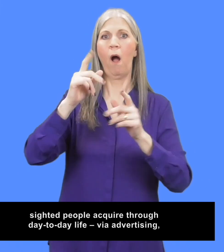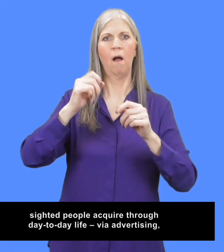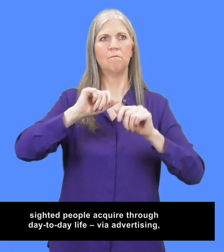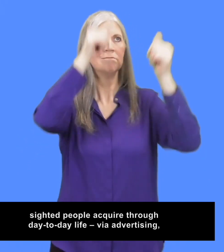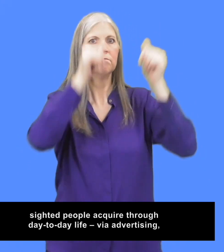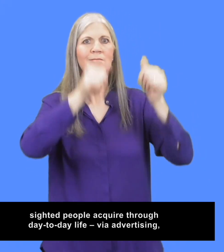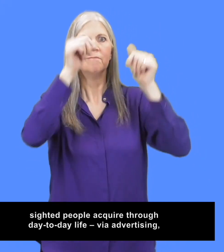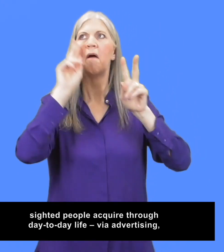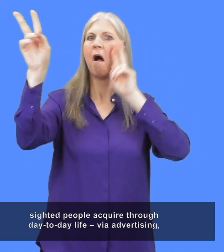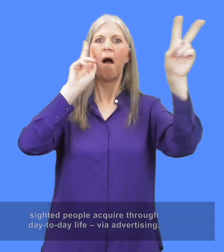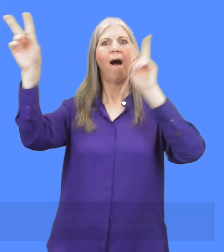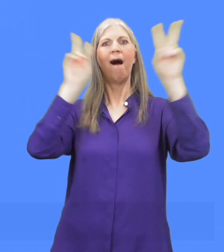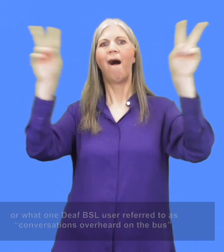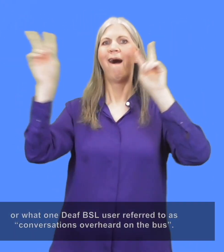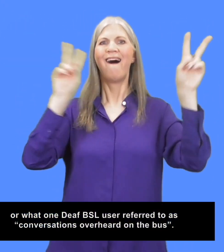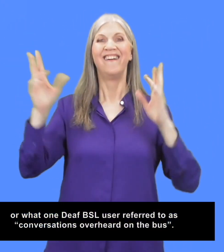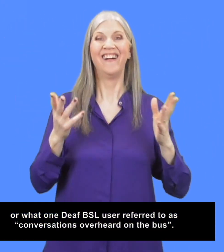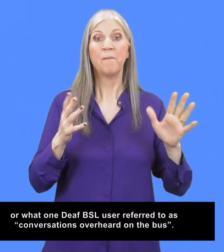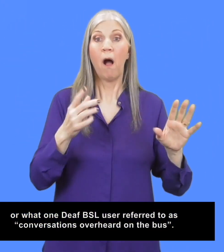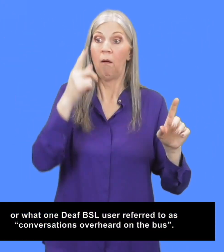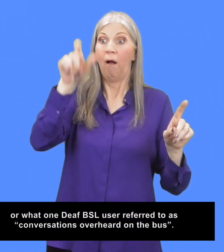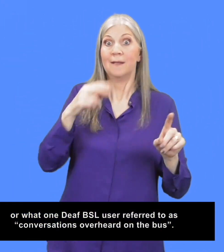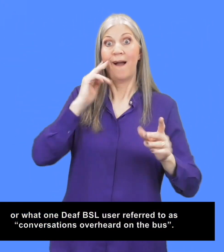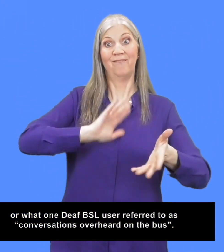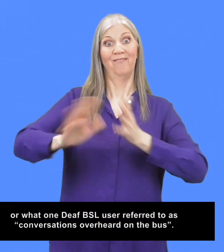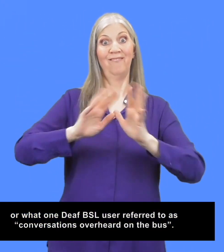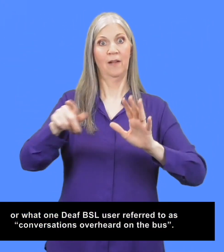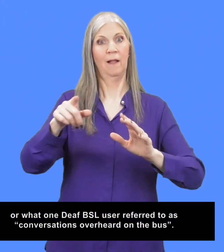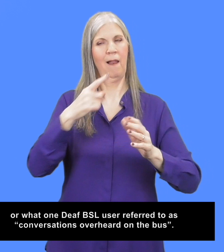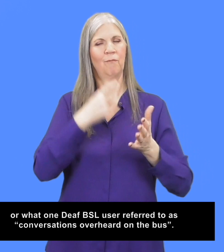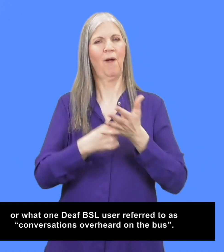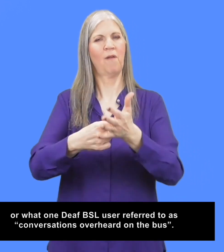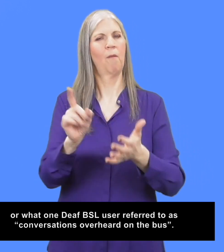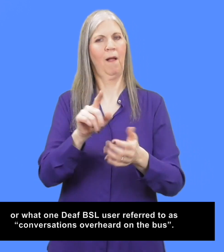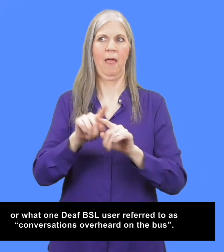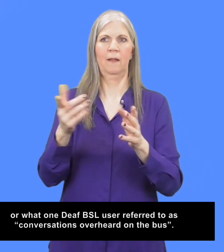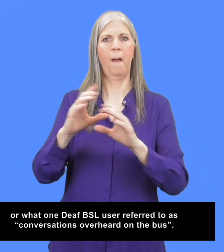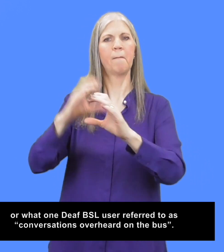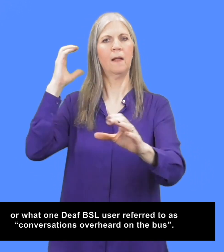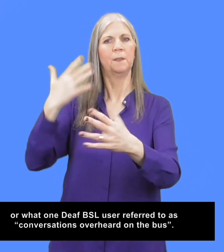advertising, or what one deaf BSL user referred to as conversations overheard on the bus.